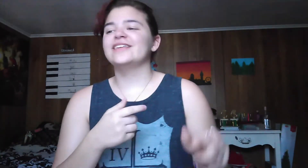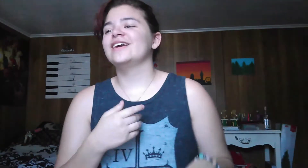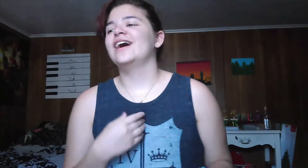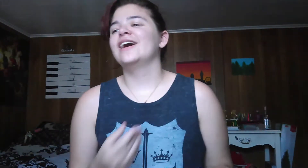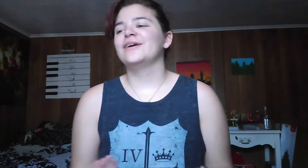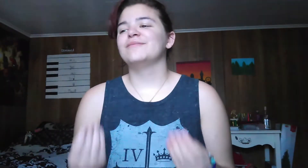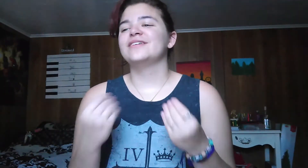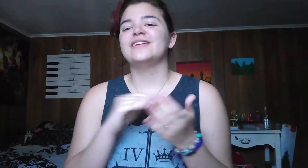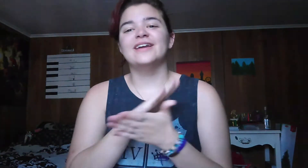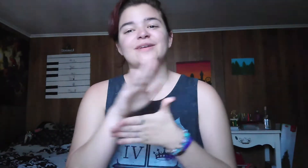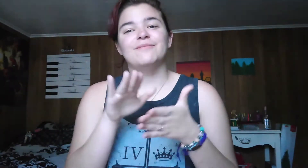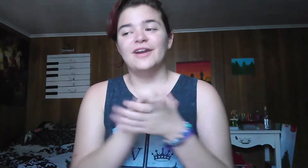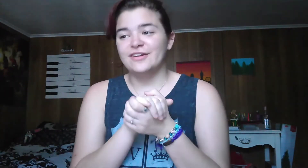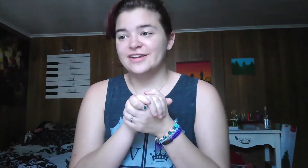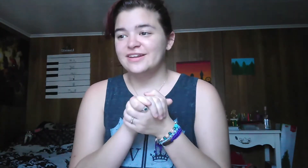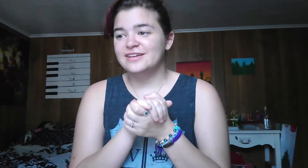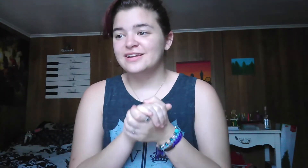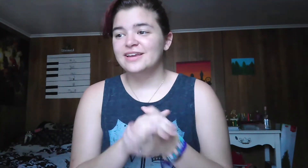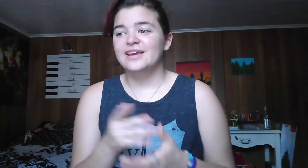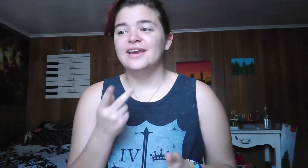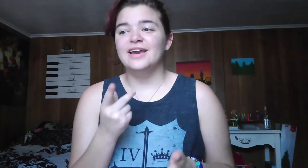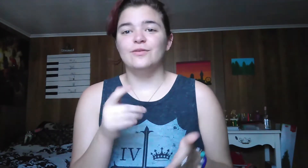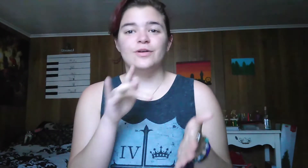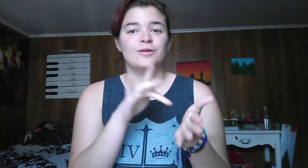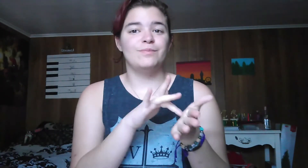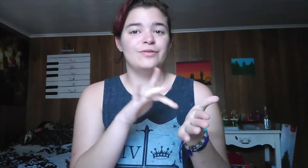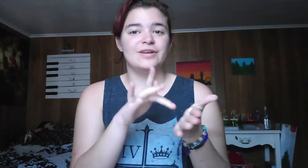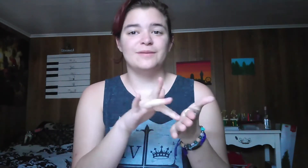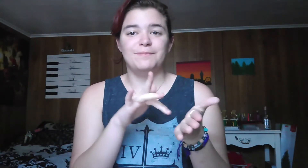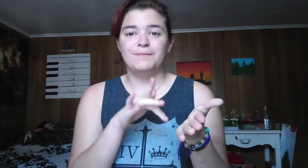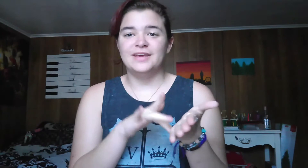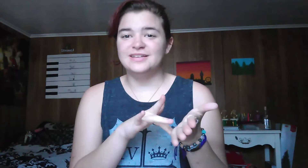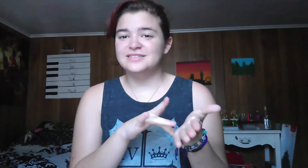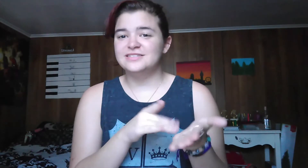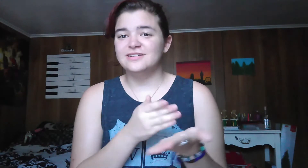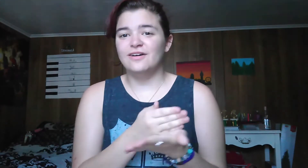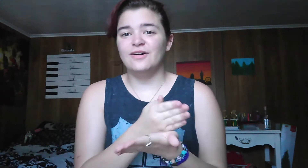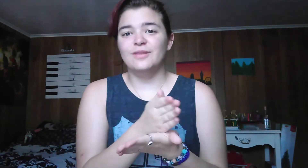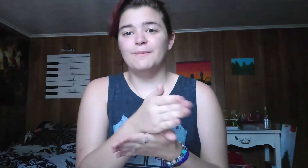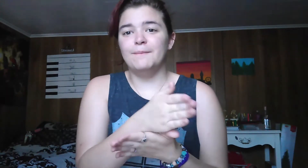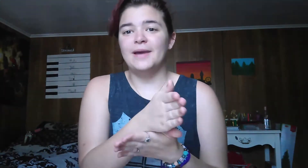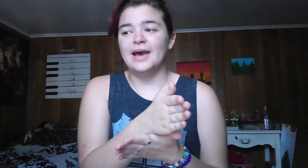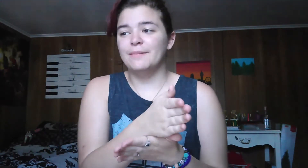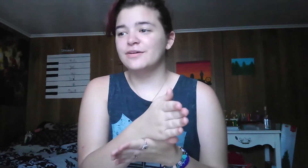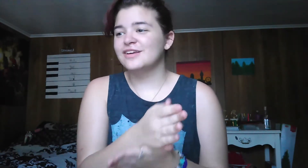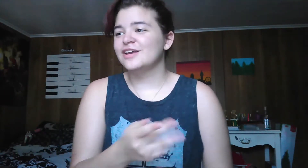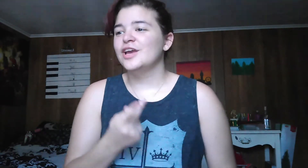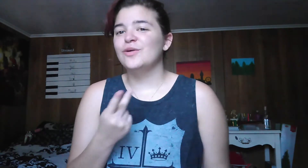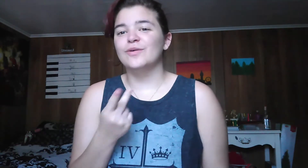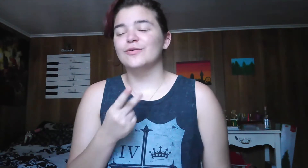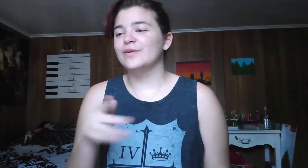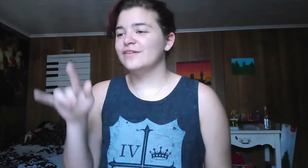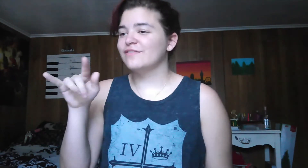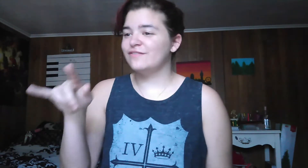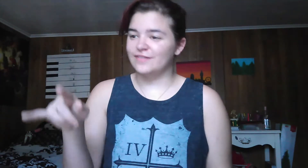Suddenly I'm getting married and we're putting pins on the map where we've